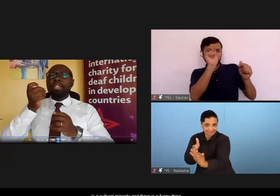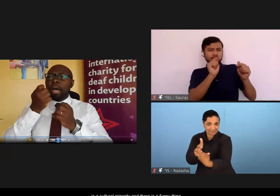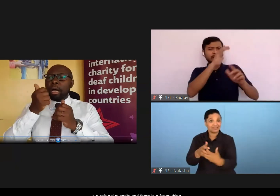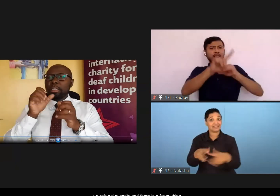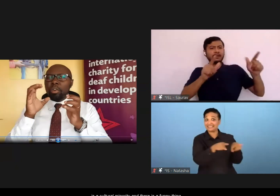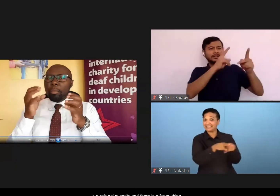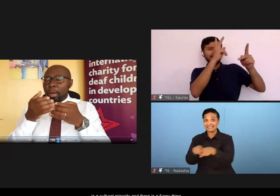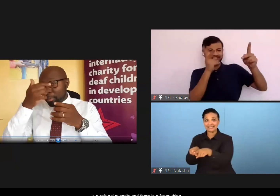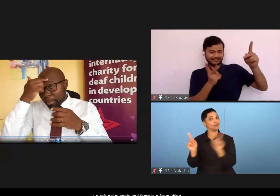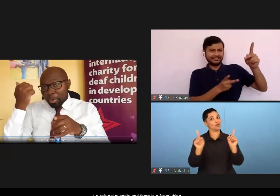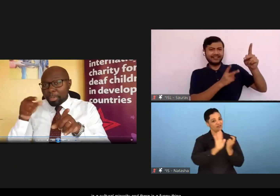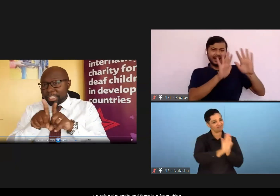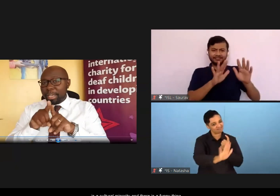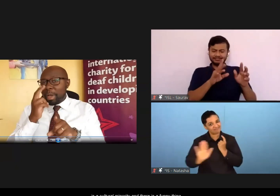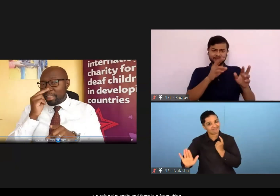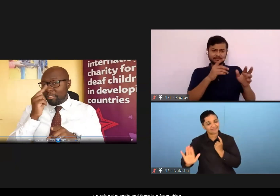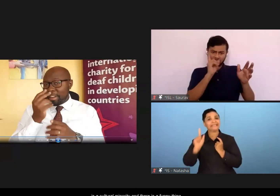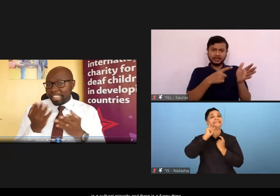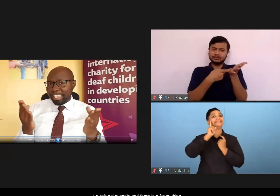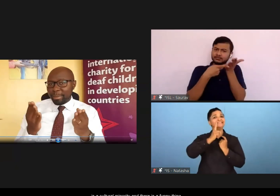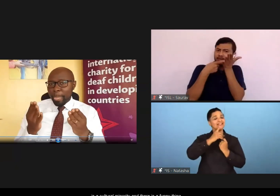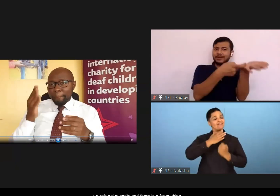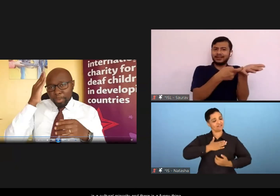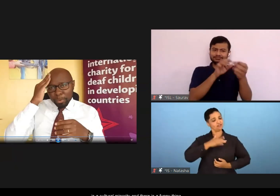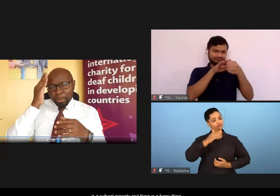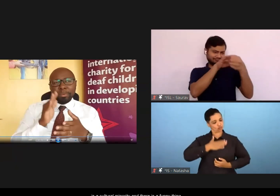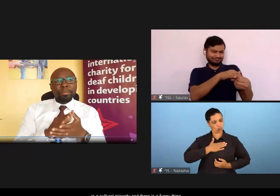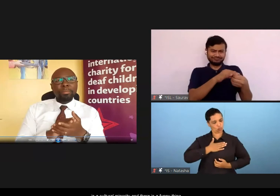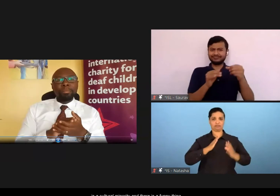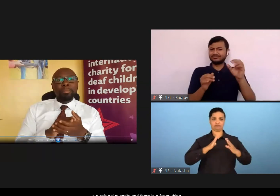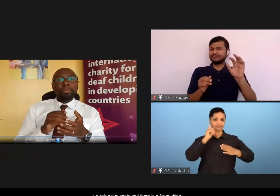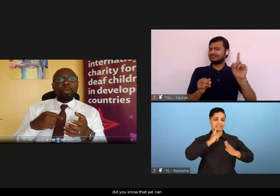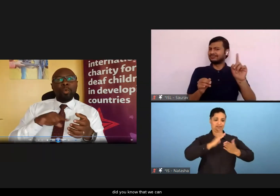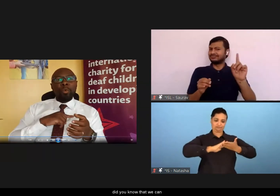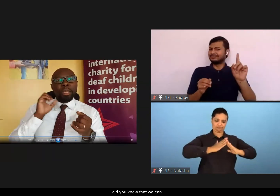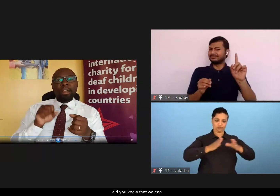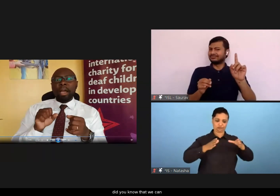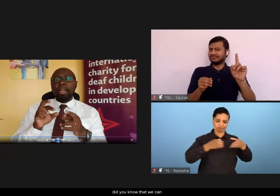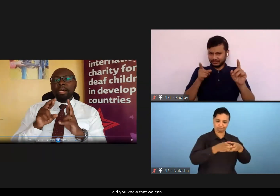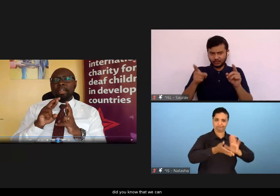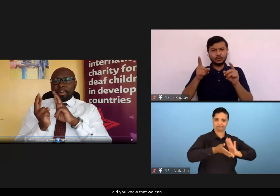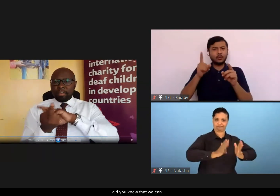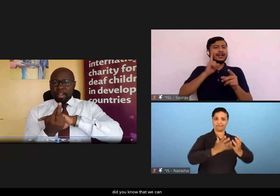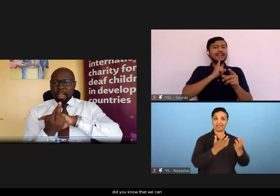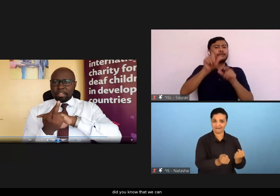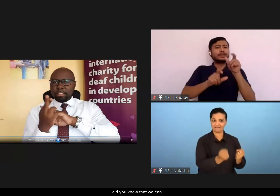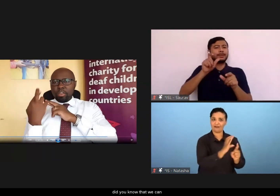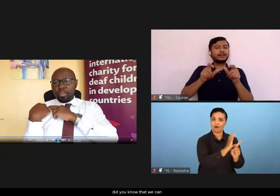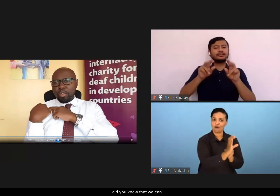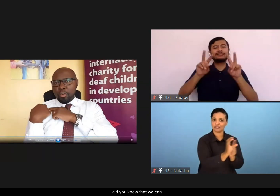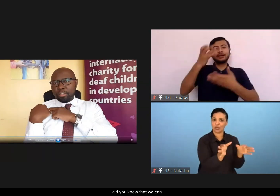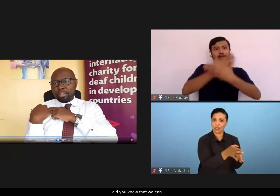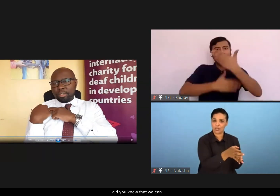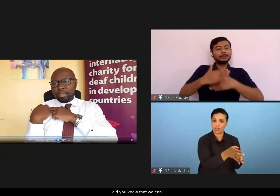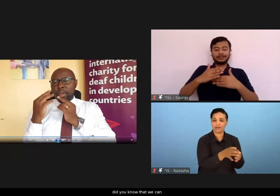feel that deaf is a cultural minority. And there is a funny thing, did you know that we